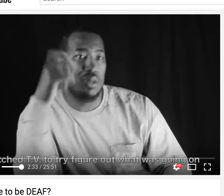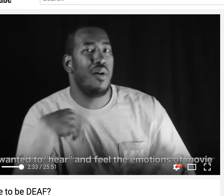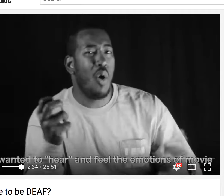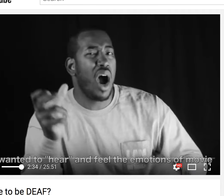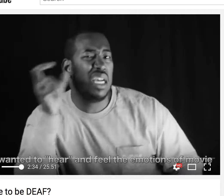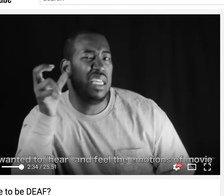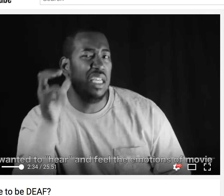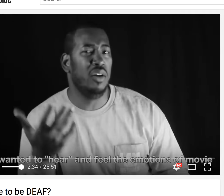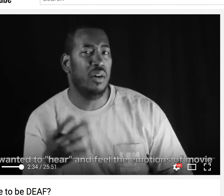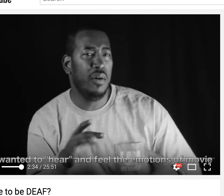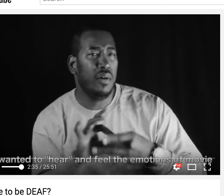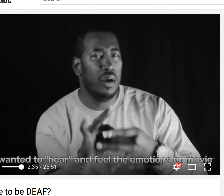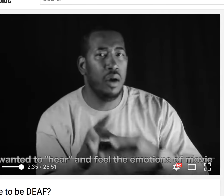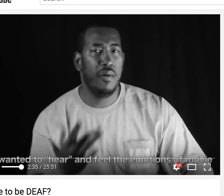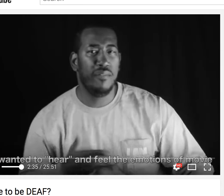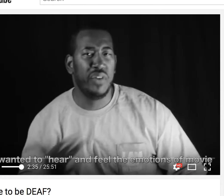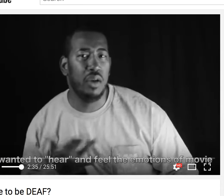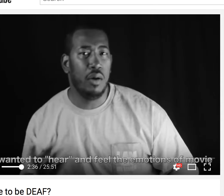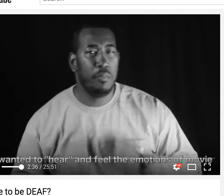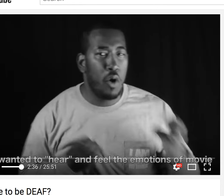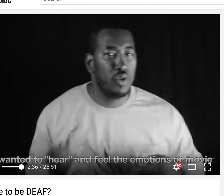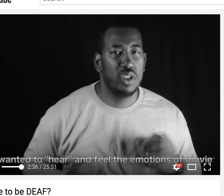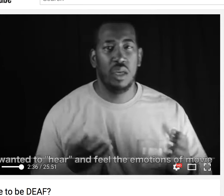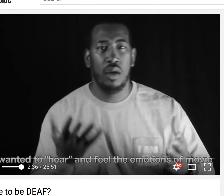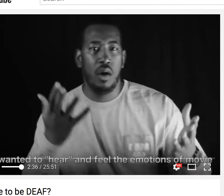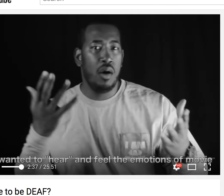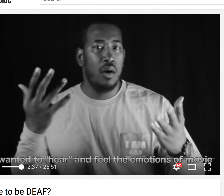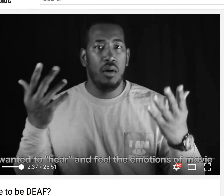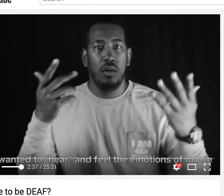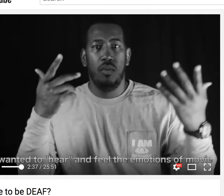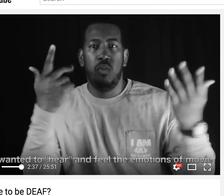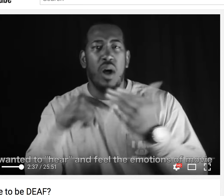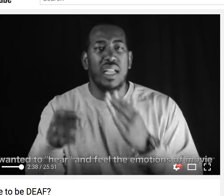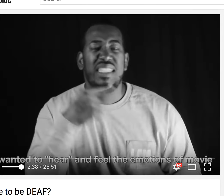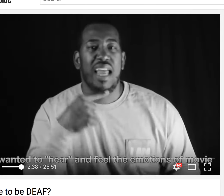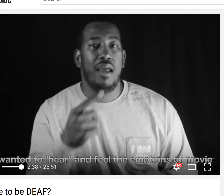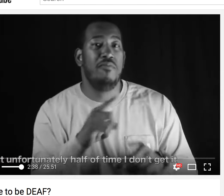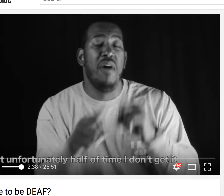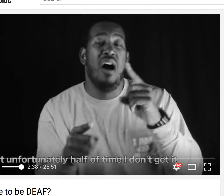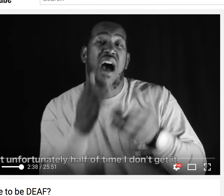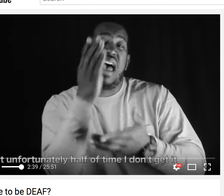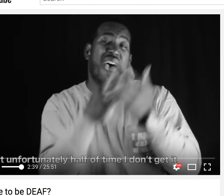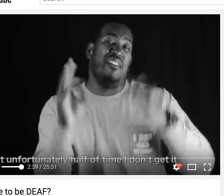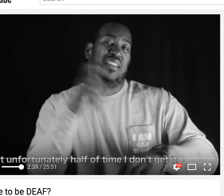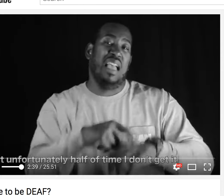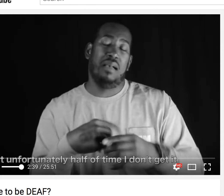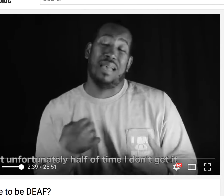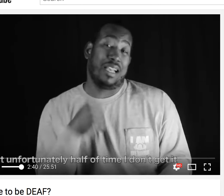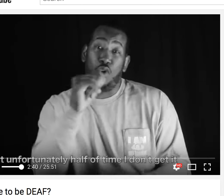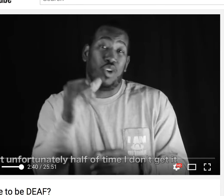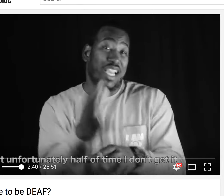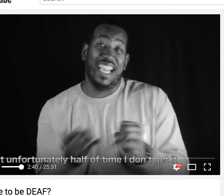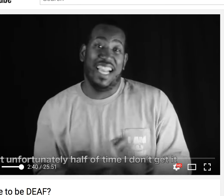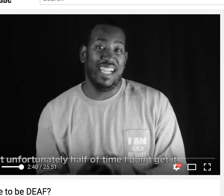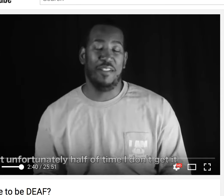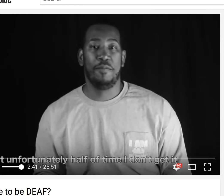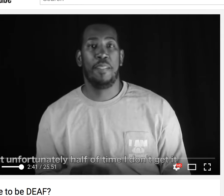I'm trying to watch it and see what's going on. I'm to understand the emotions and what the dialogue is.